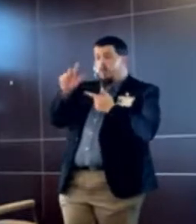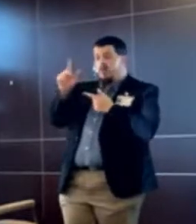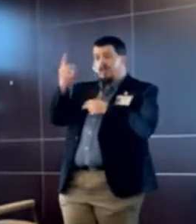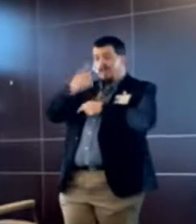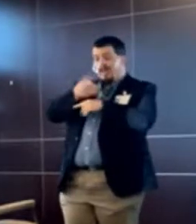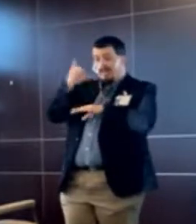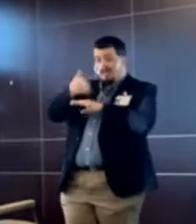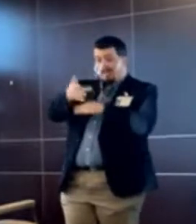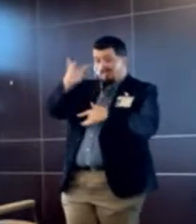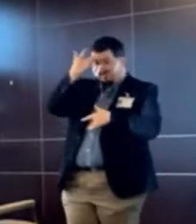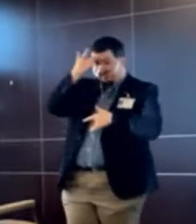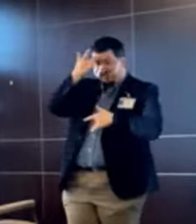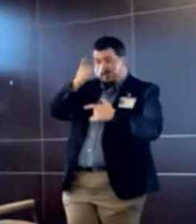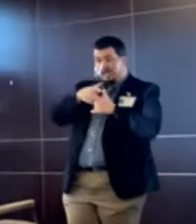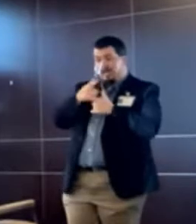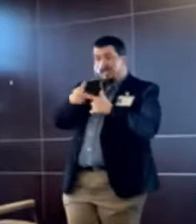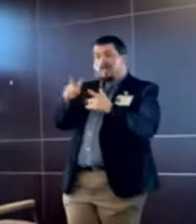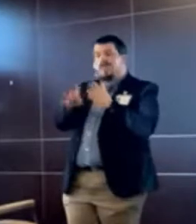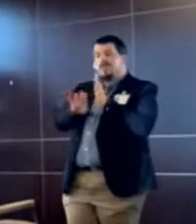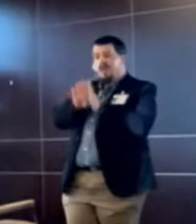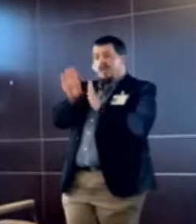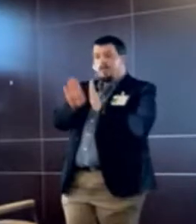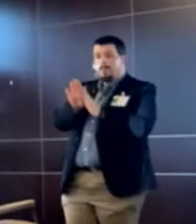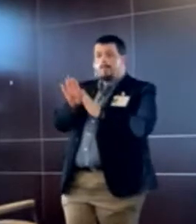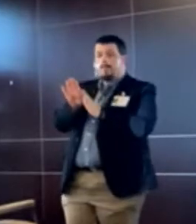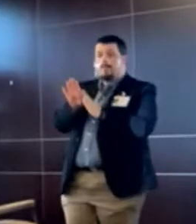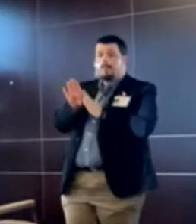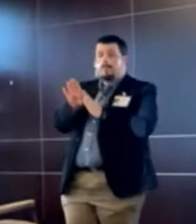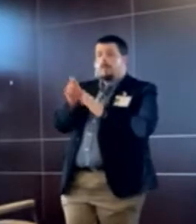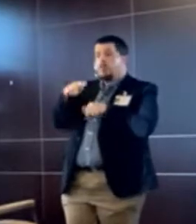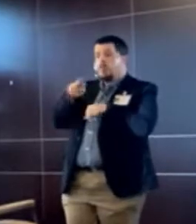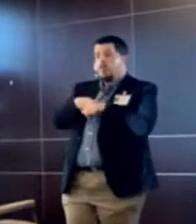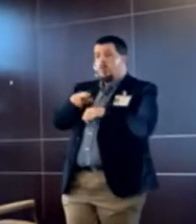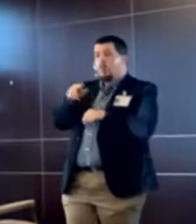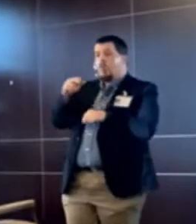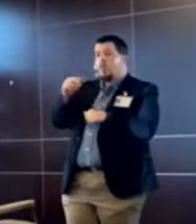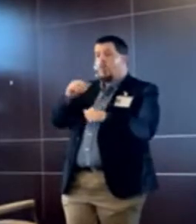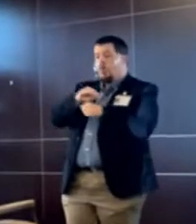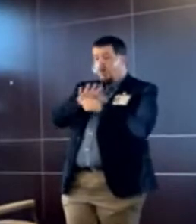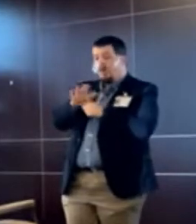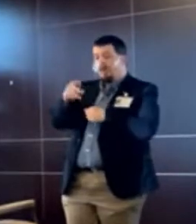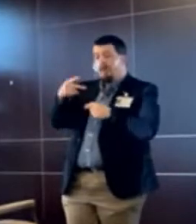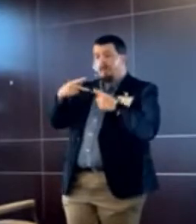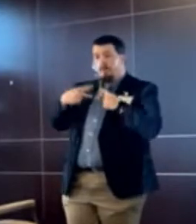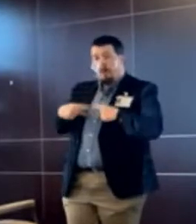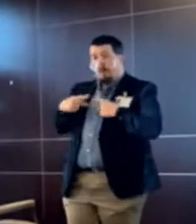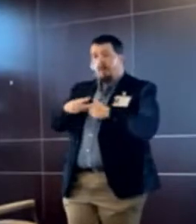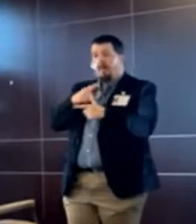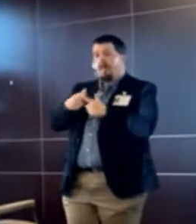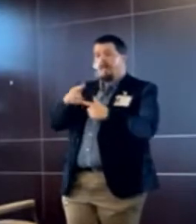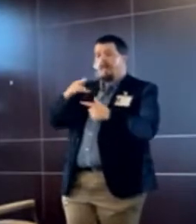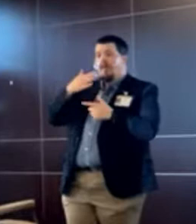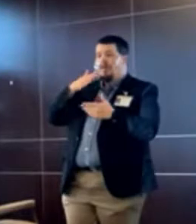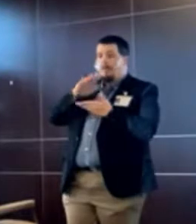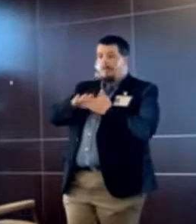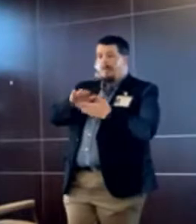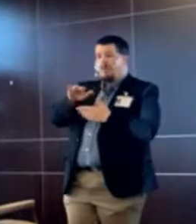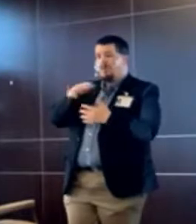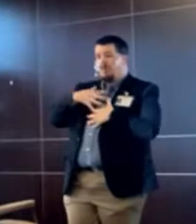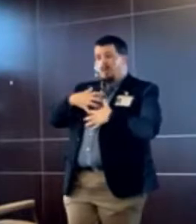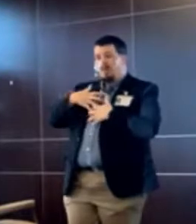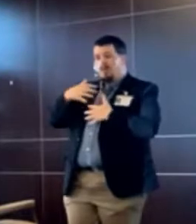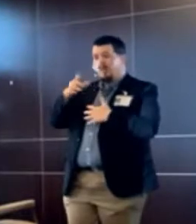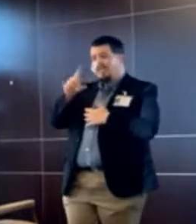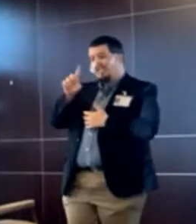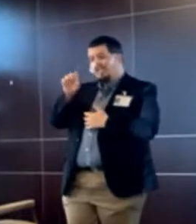dad was diagnosed, he developed typical COVID pneumonia, which then progressed to acute respiratory distress syndrome, which basically